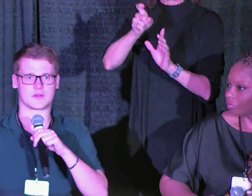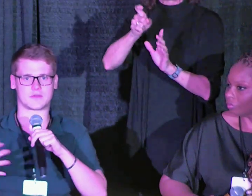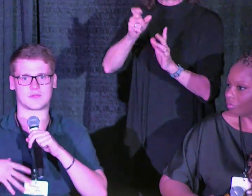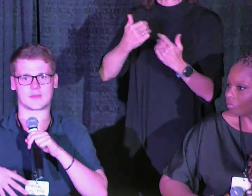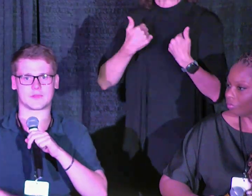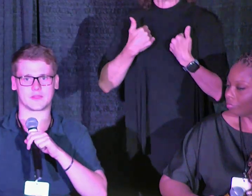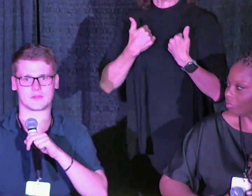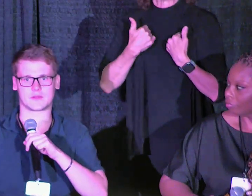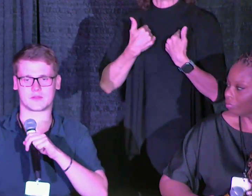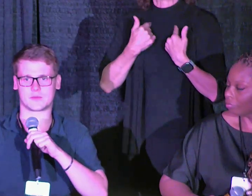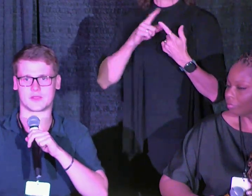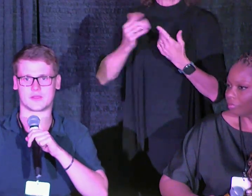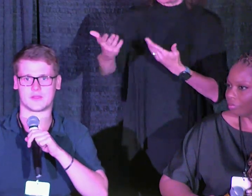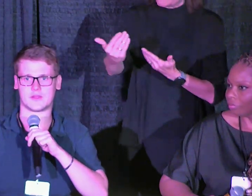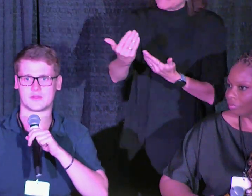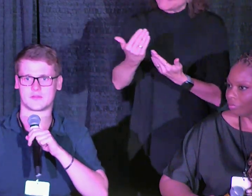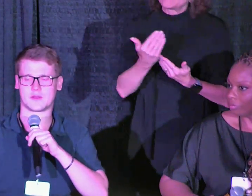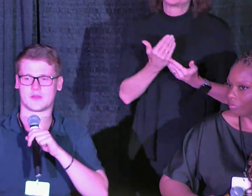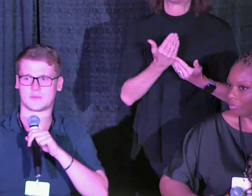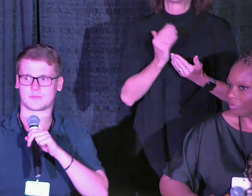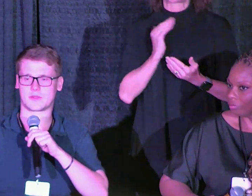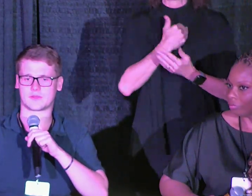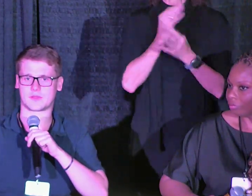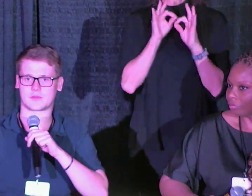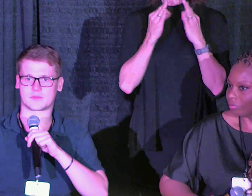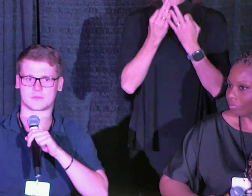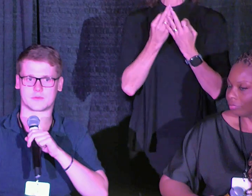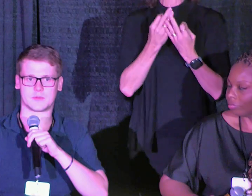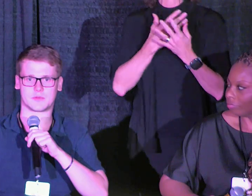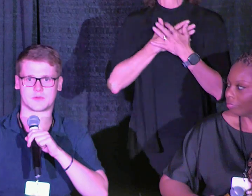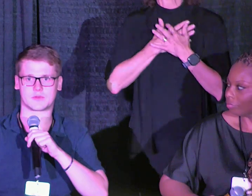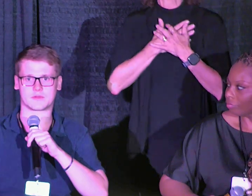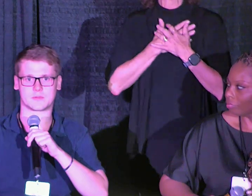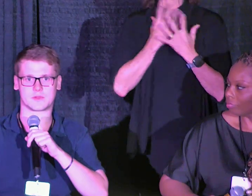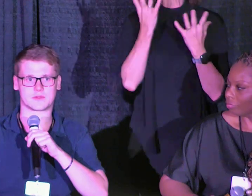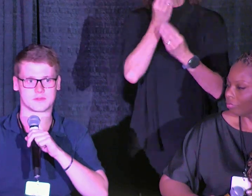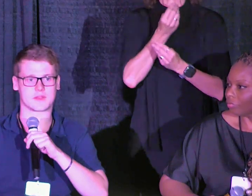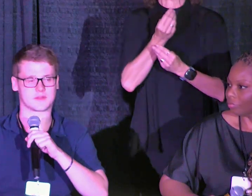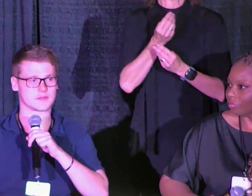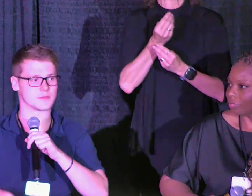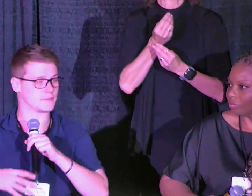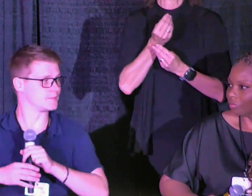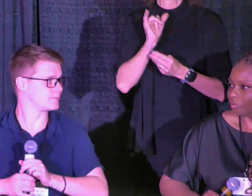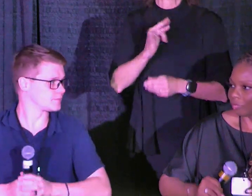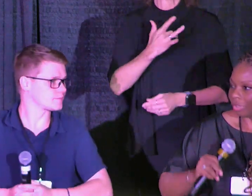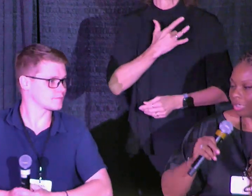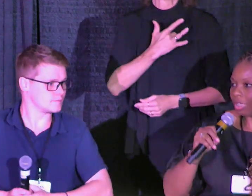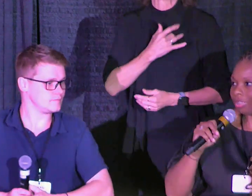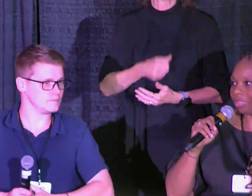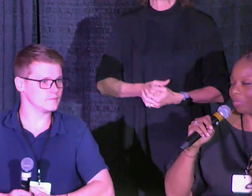into our family in a way. That was really beautiful to me, so that touched me.